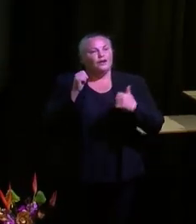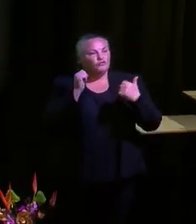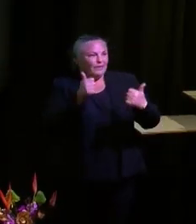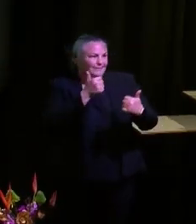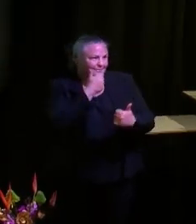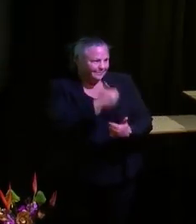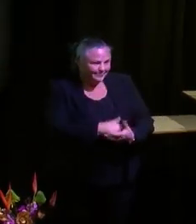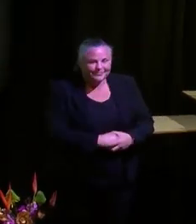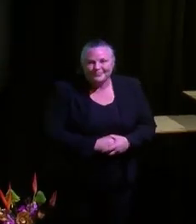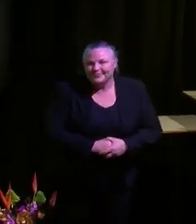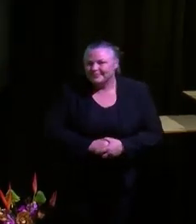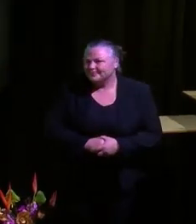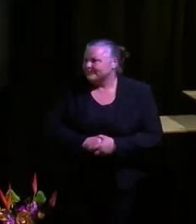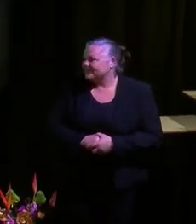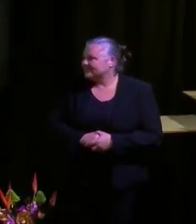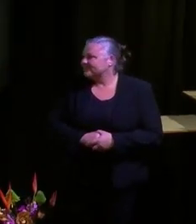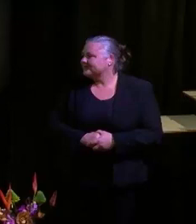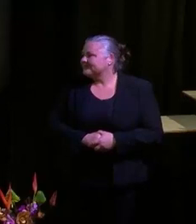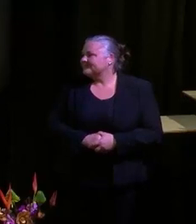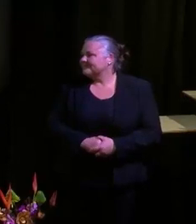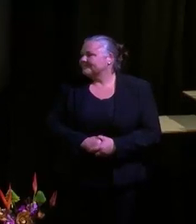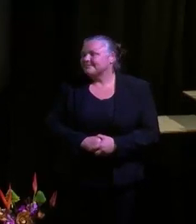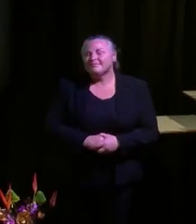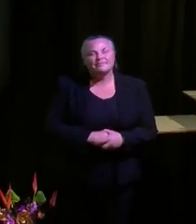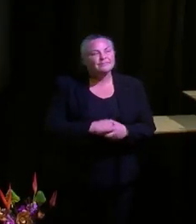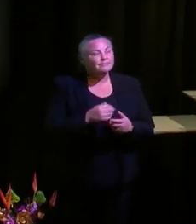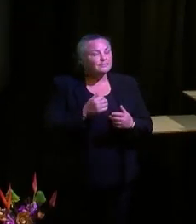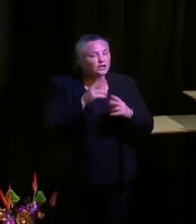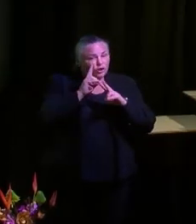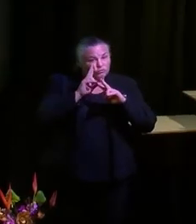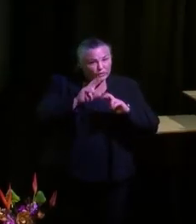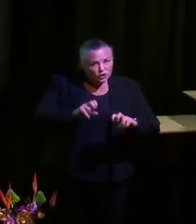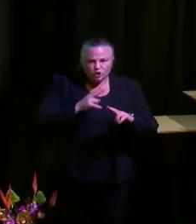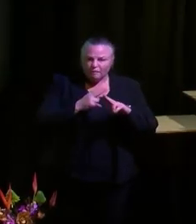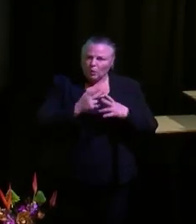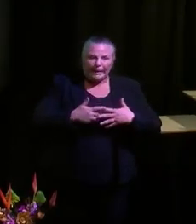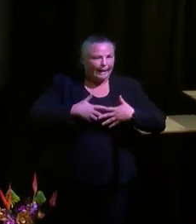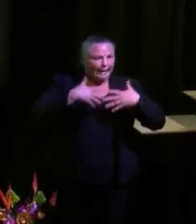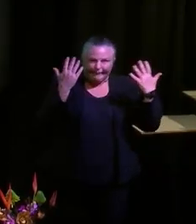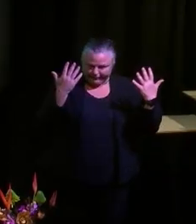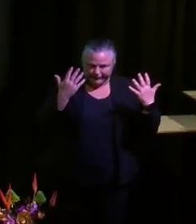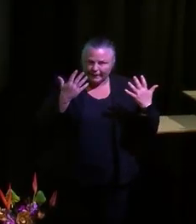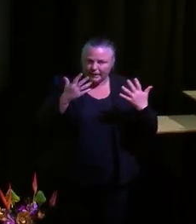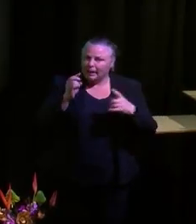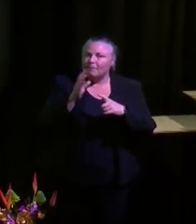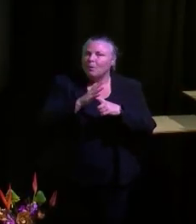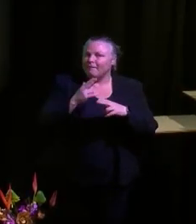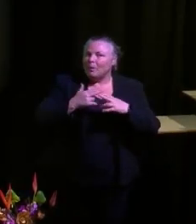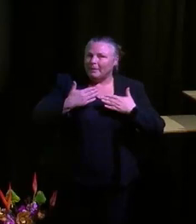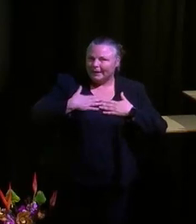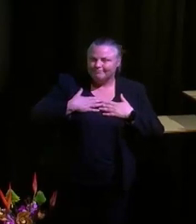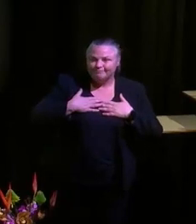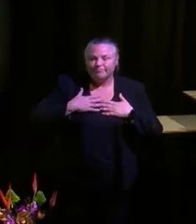great. So the research part of making any of these works is really important for me and